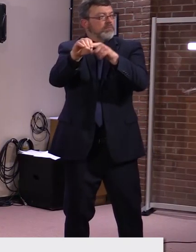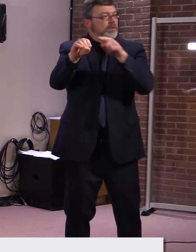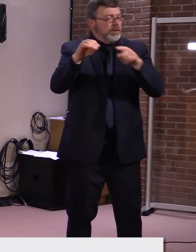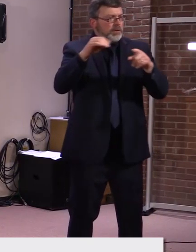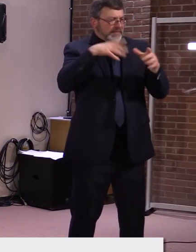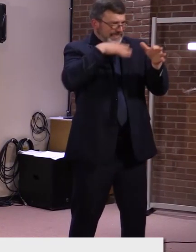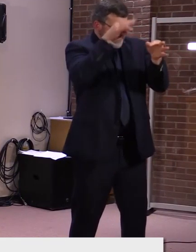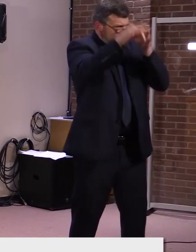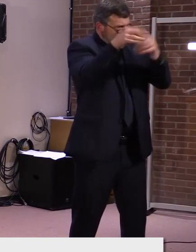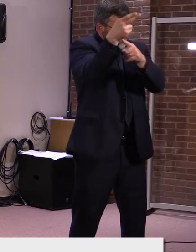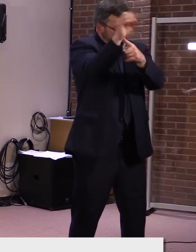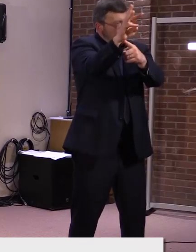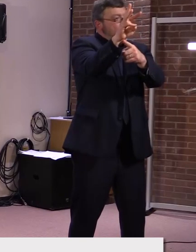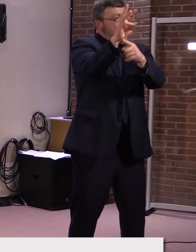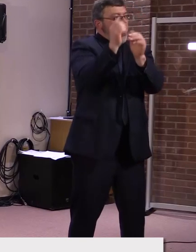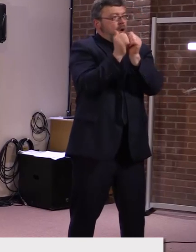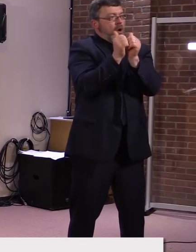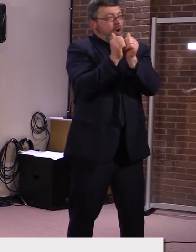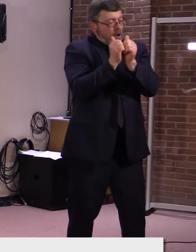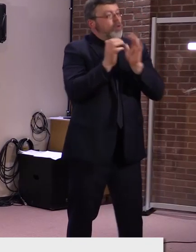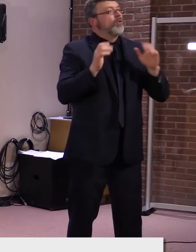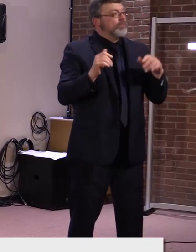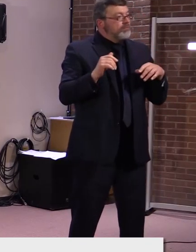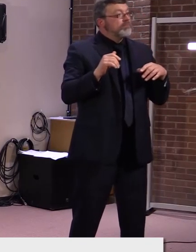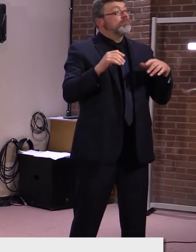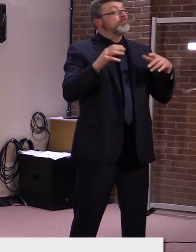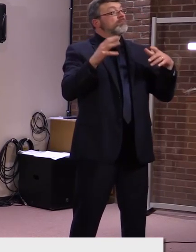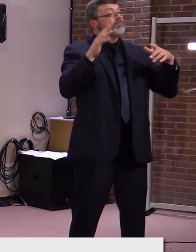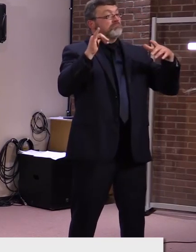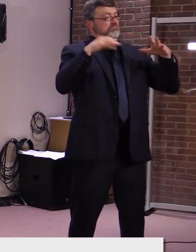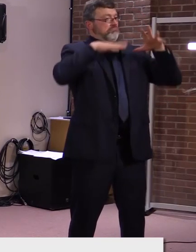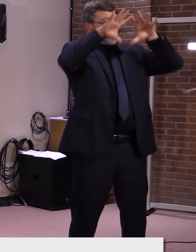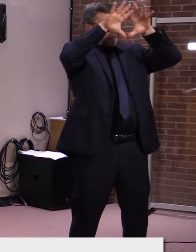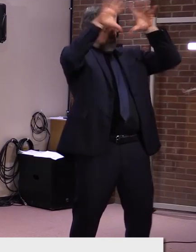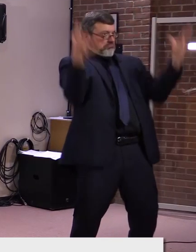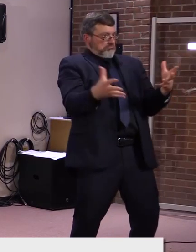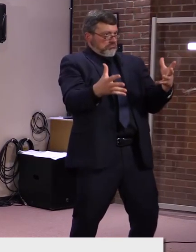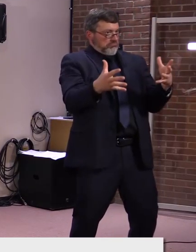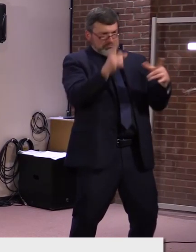progress. According to the CDC dashboard,